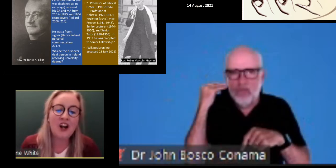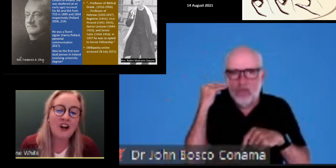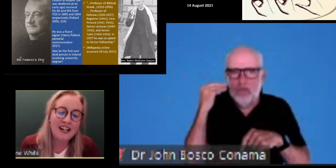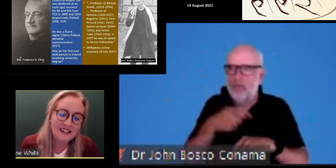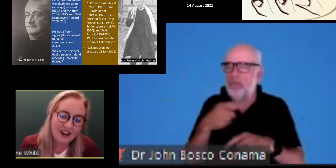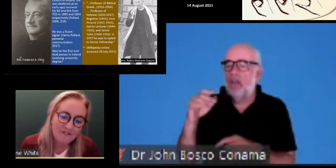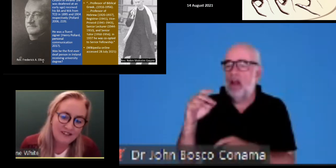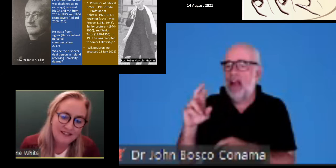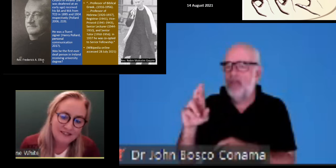early deafened,